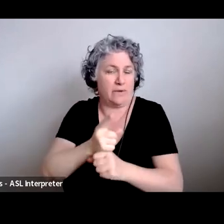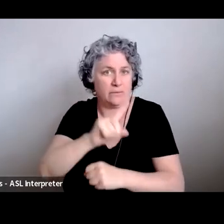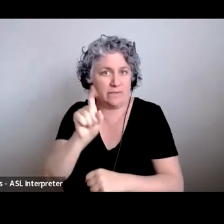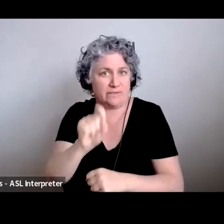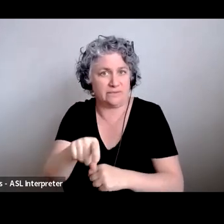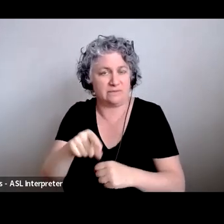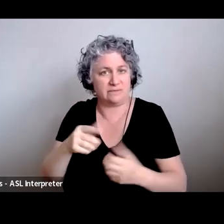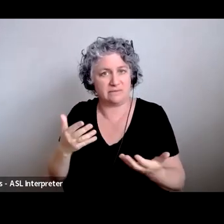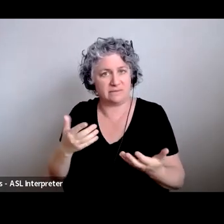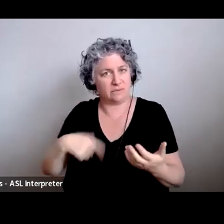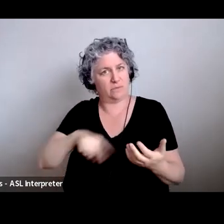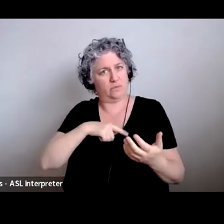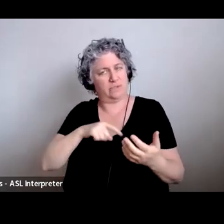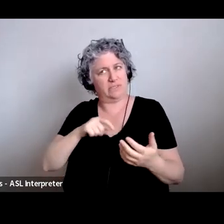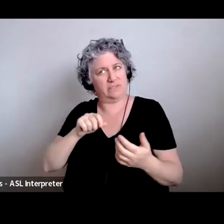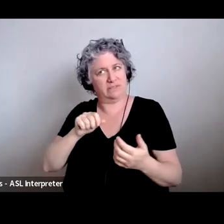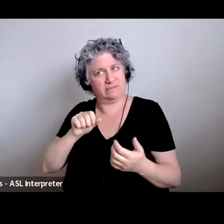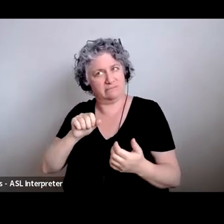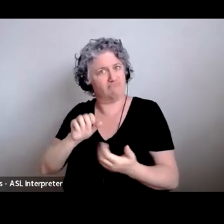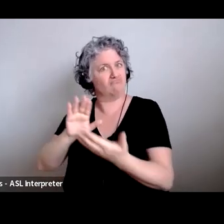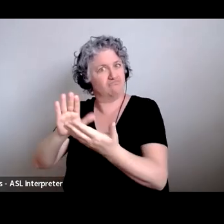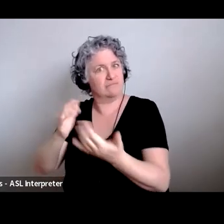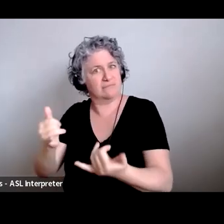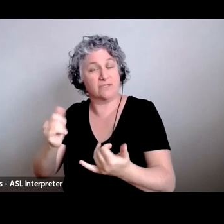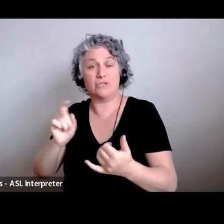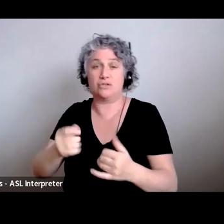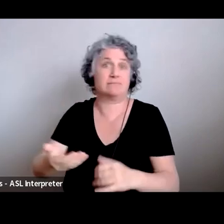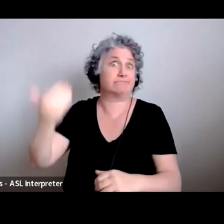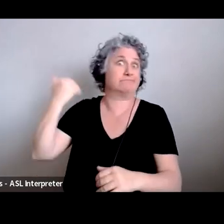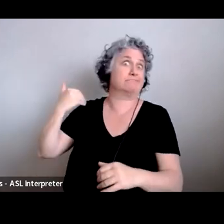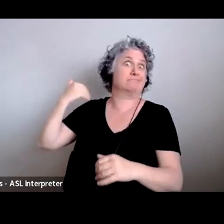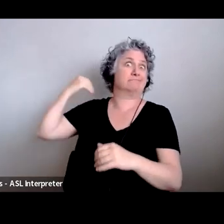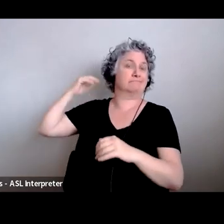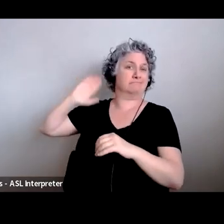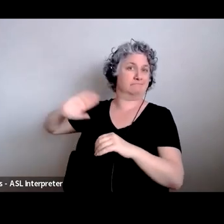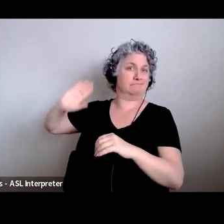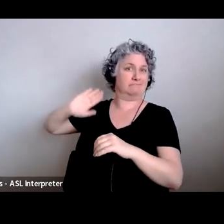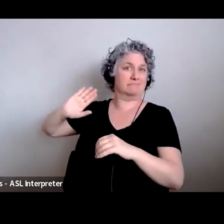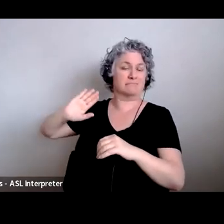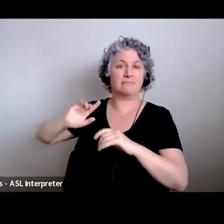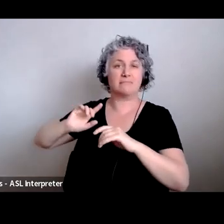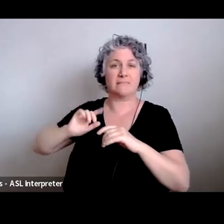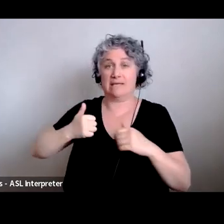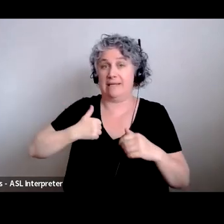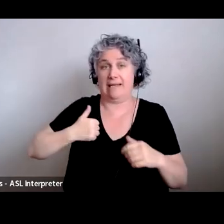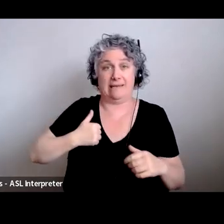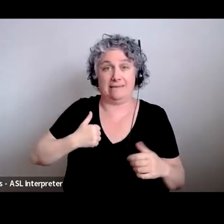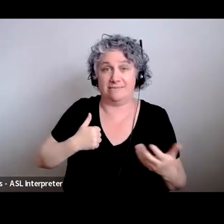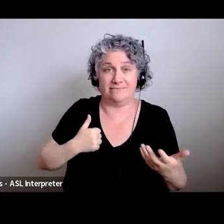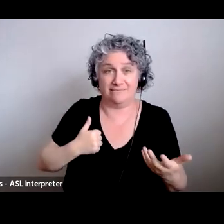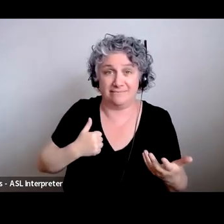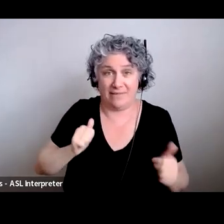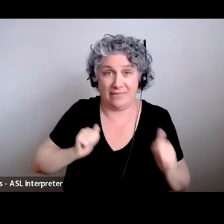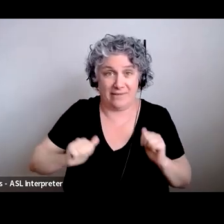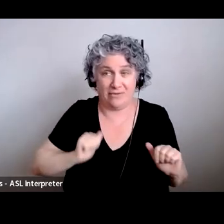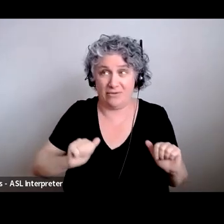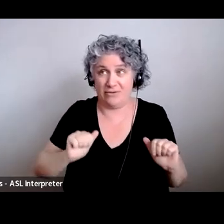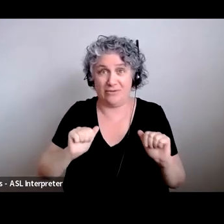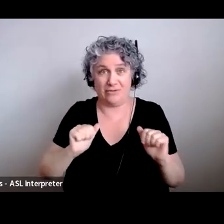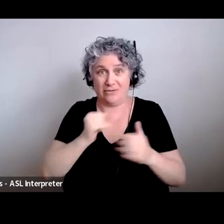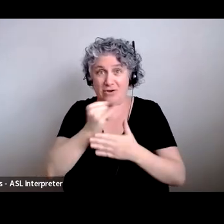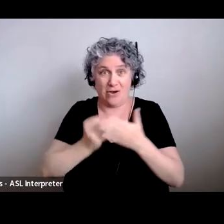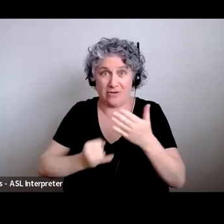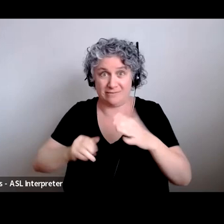could have asked them earlier in our Canadian theatre performing arts